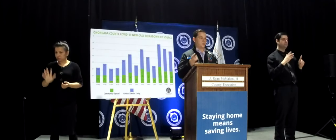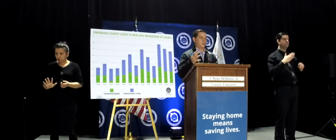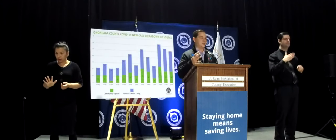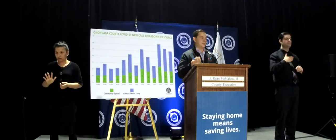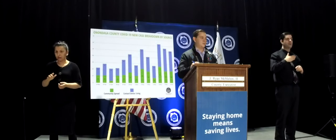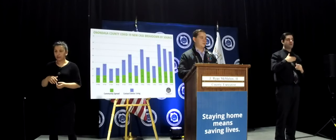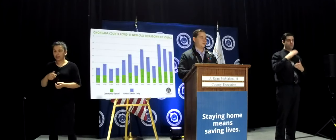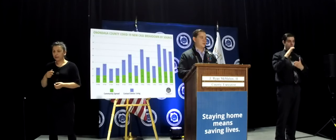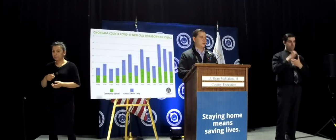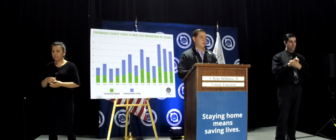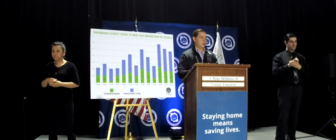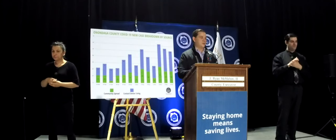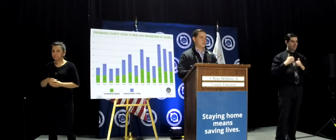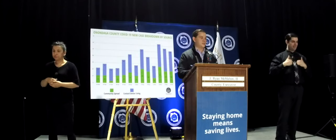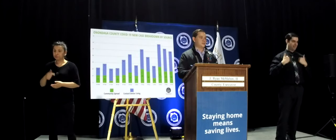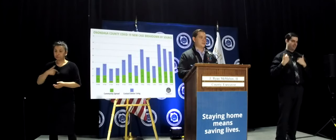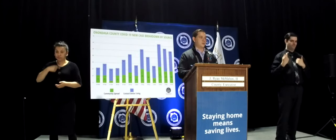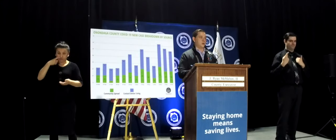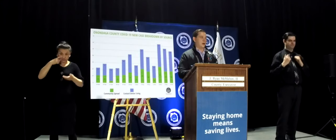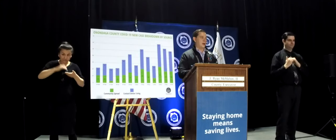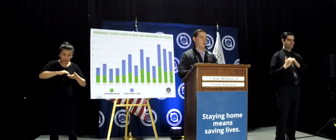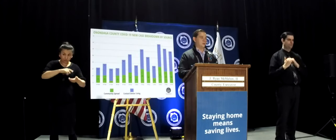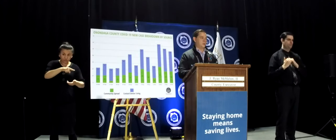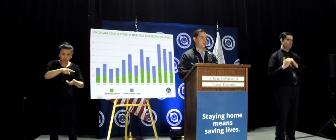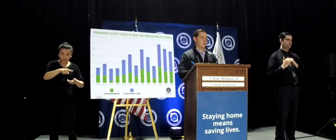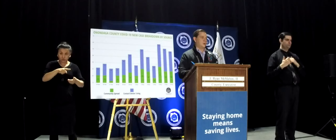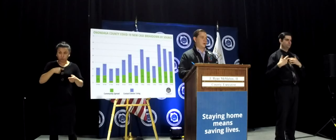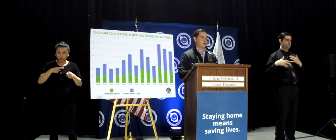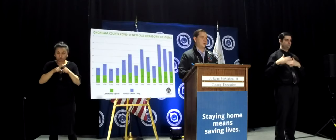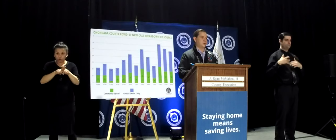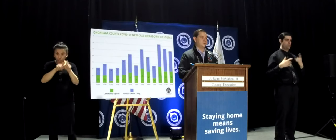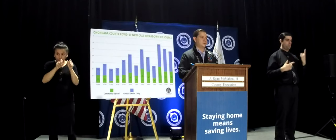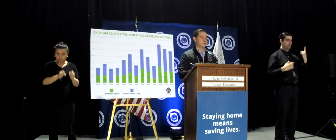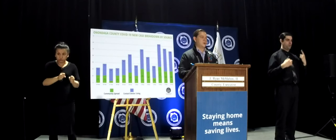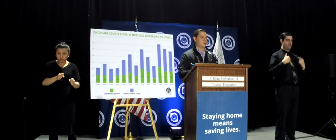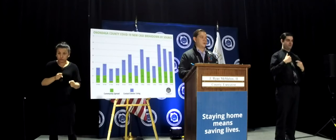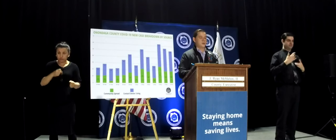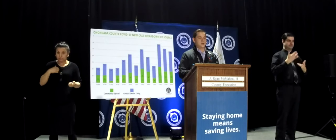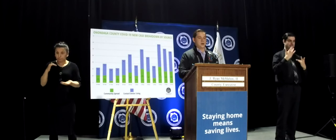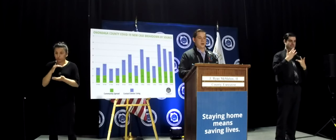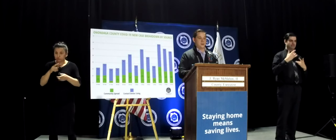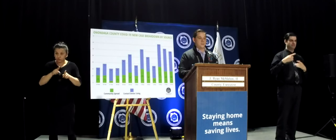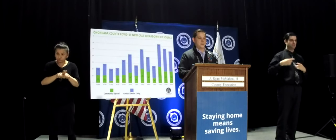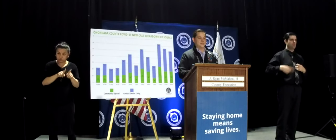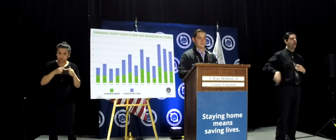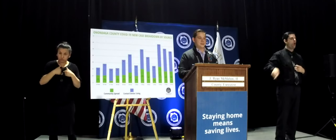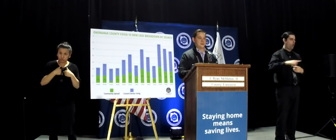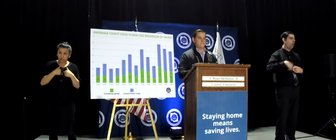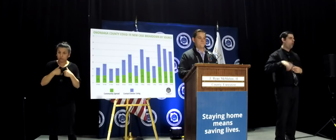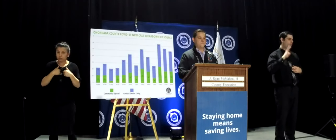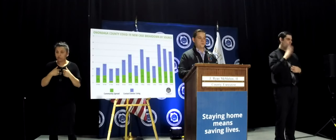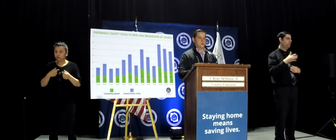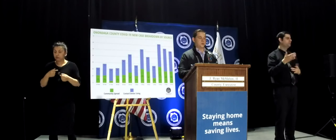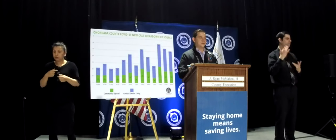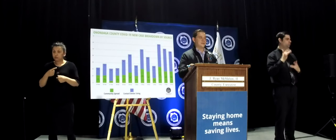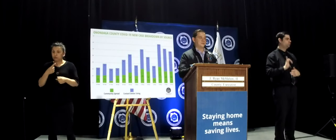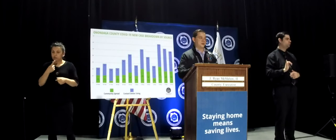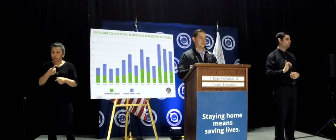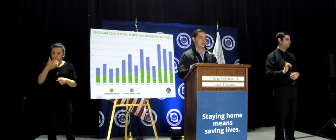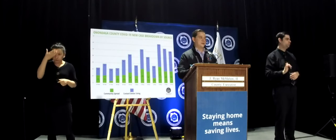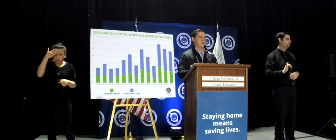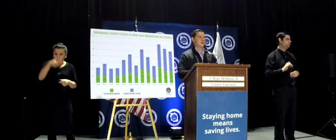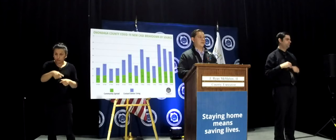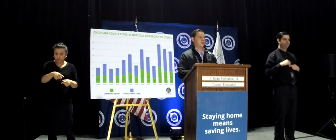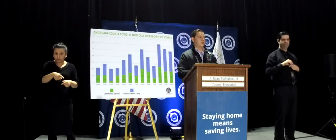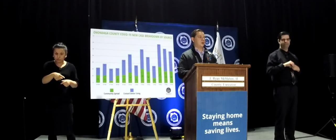kids, we're a team. If one of us gets this thing, we're all out. We're all in a quarantine. So that's a little